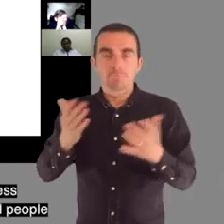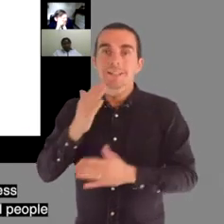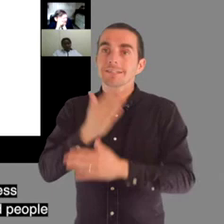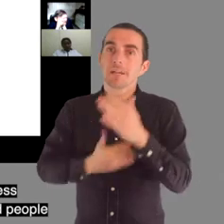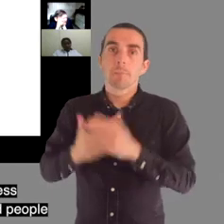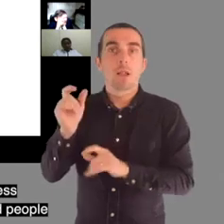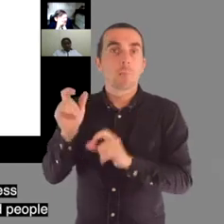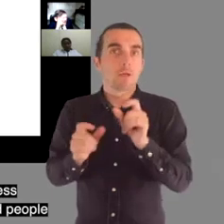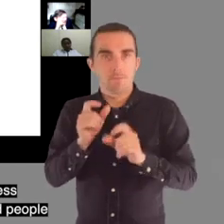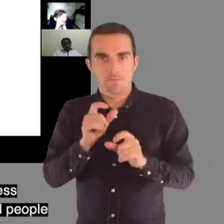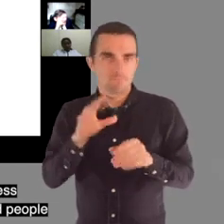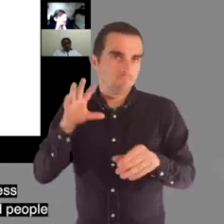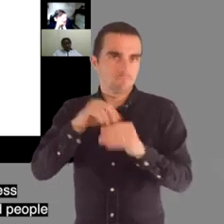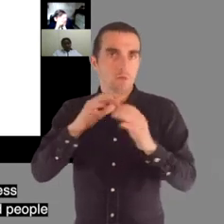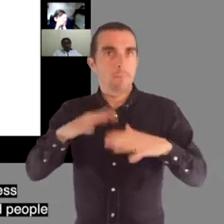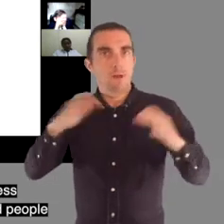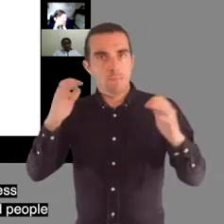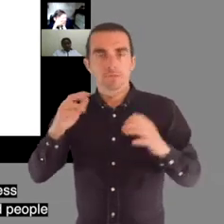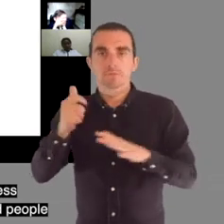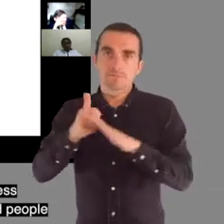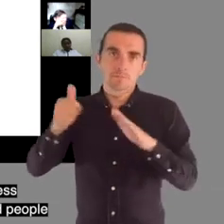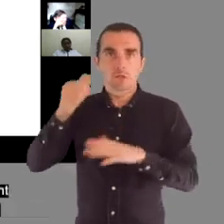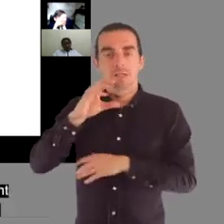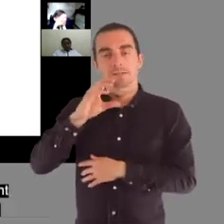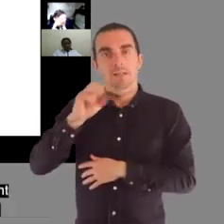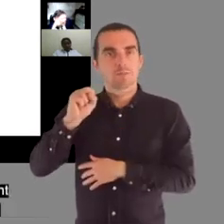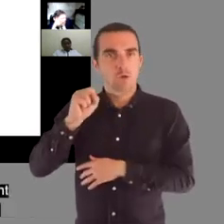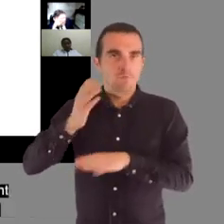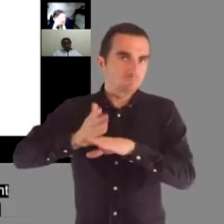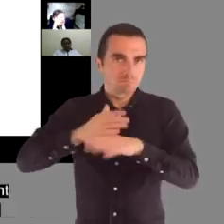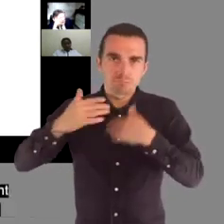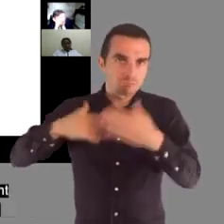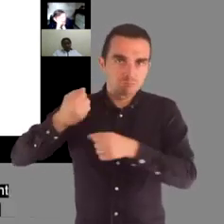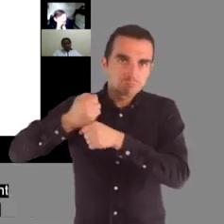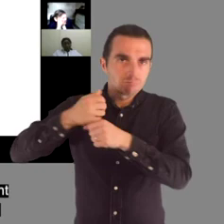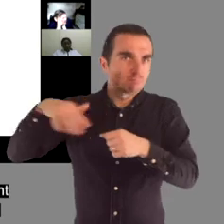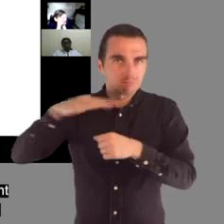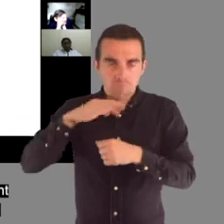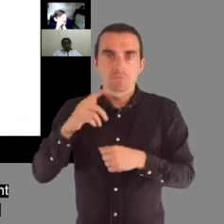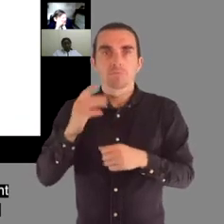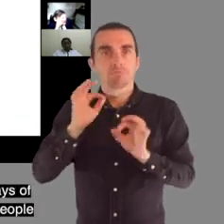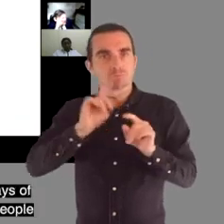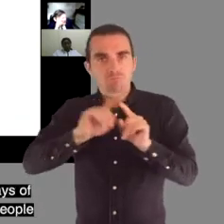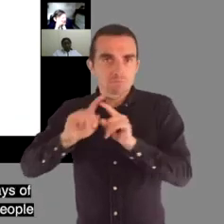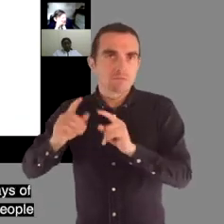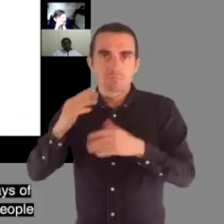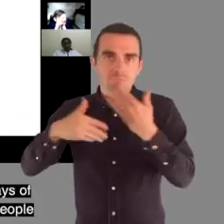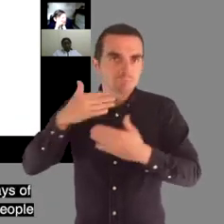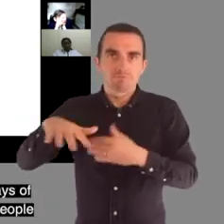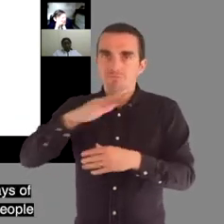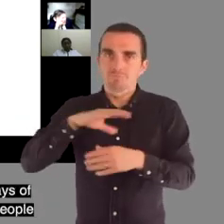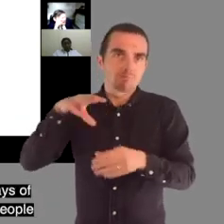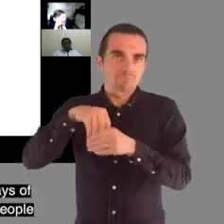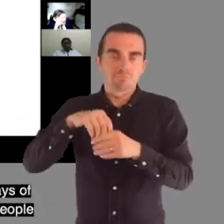awareness raising. And ensure that disabled people are members of parliament and senior civil servants. So they need to find